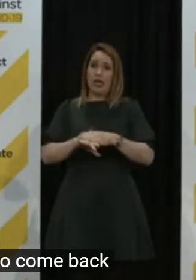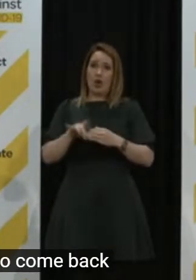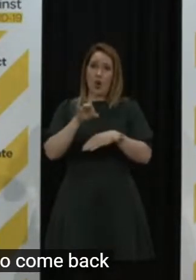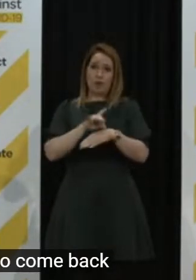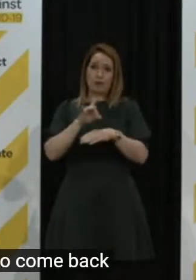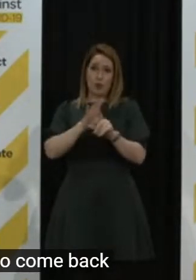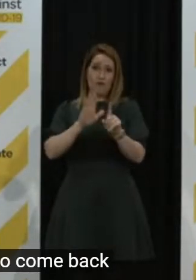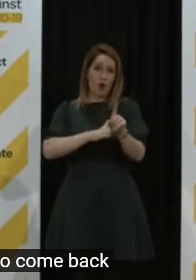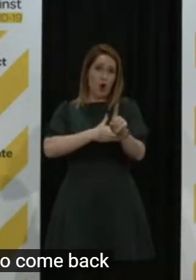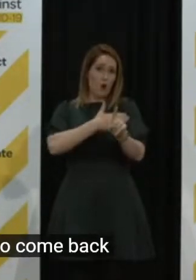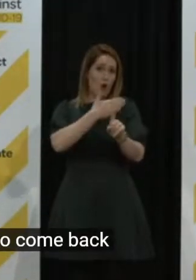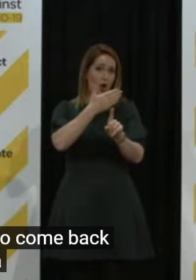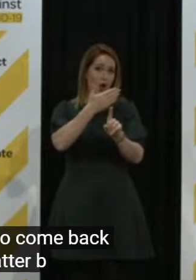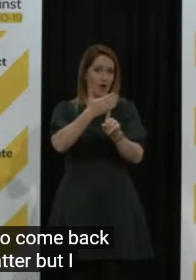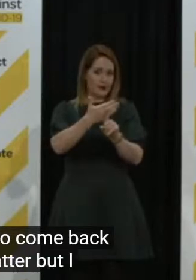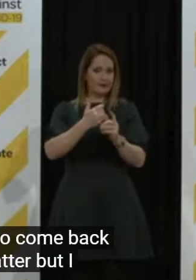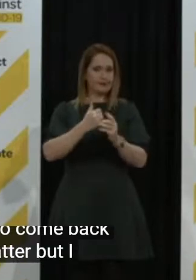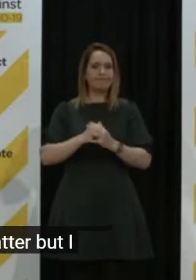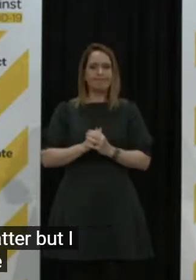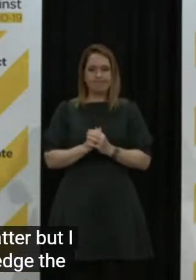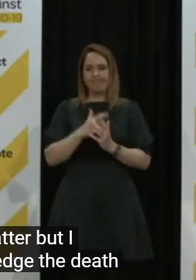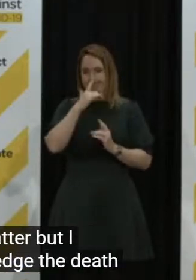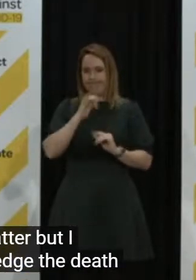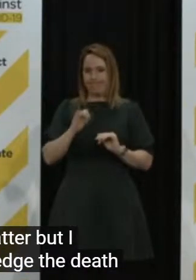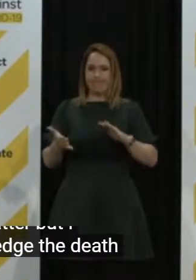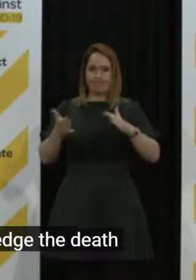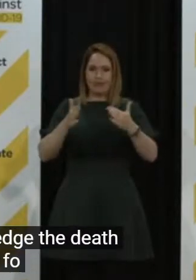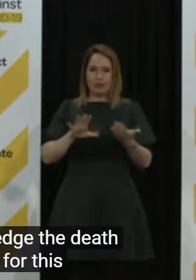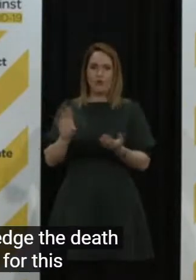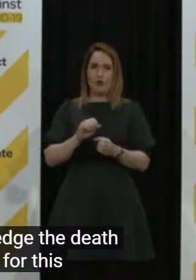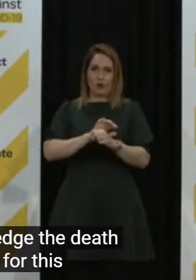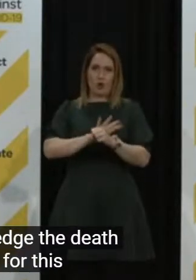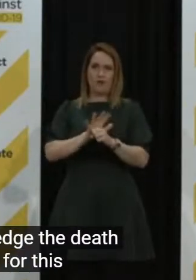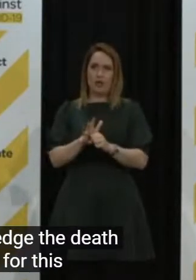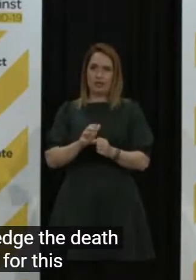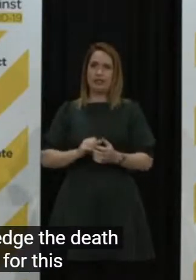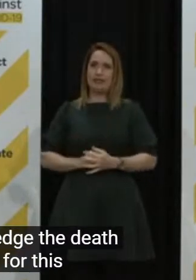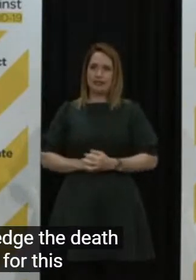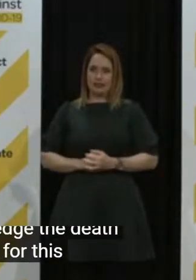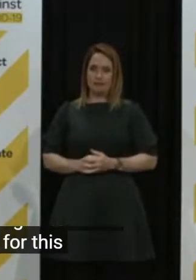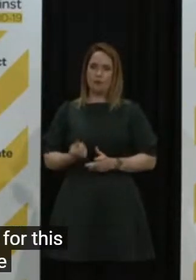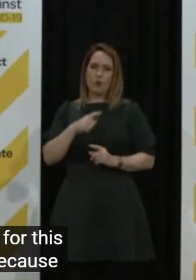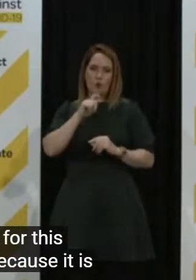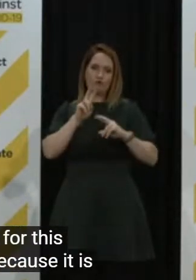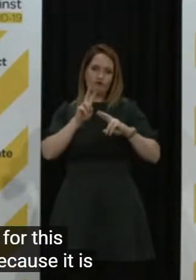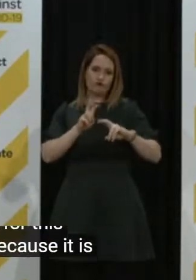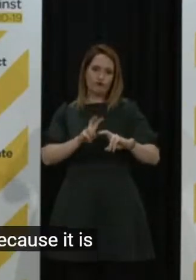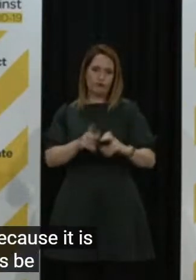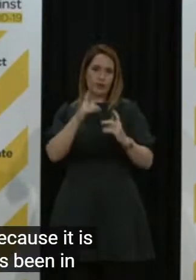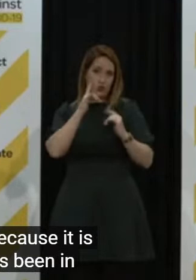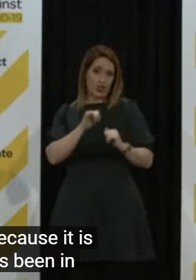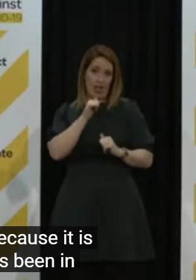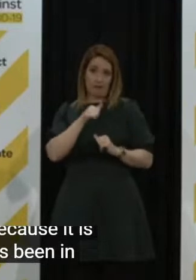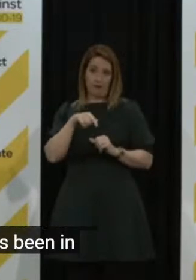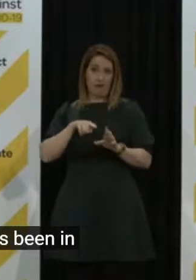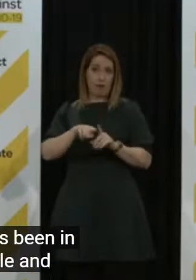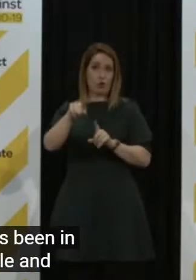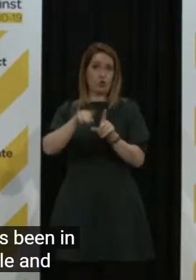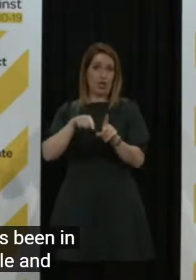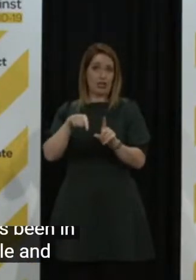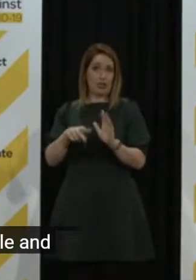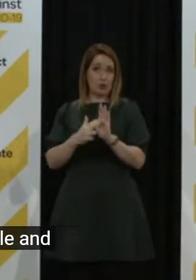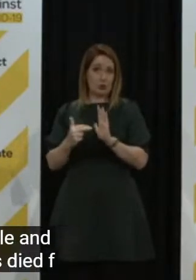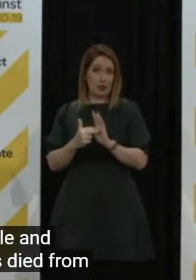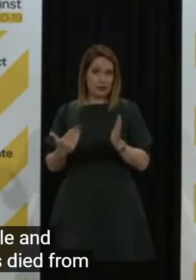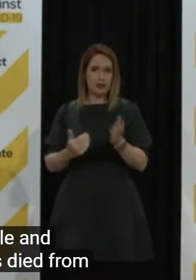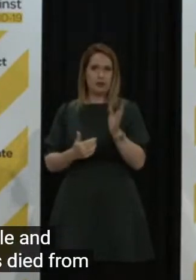a while and unfortunately has died from COVID-19, and we'll check on that, whether this is the youngest death. And COVID